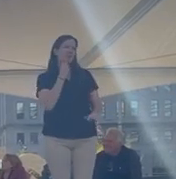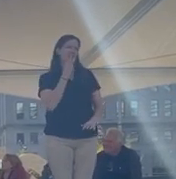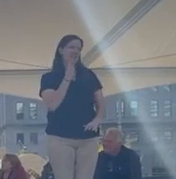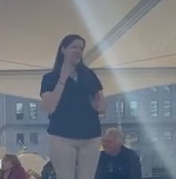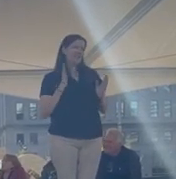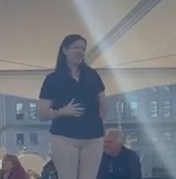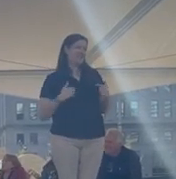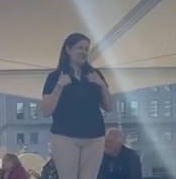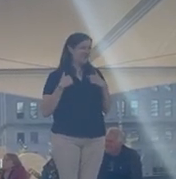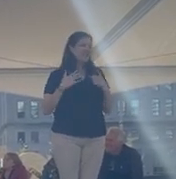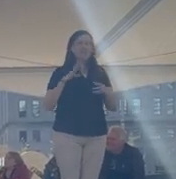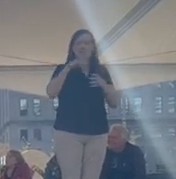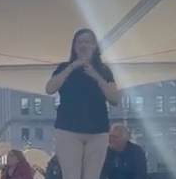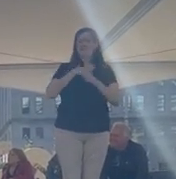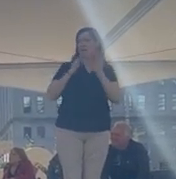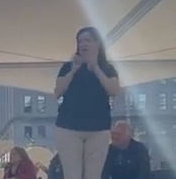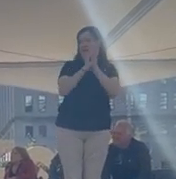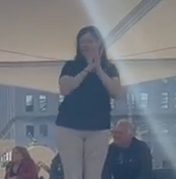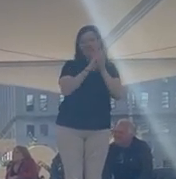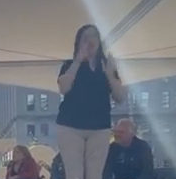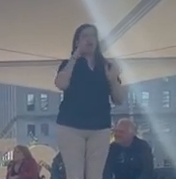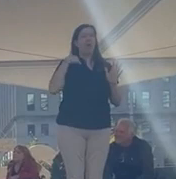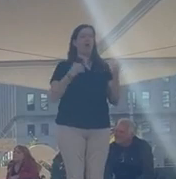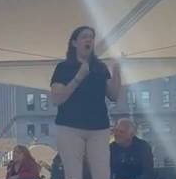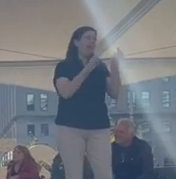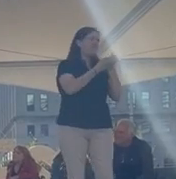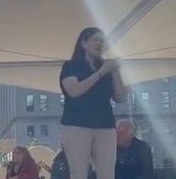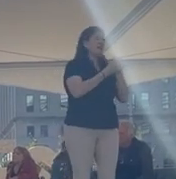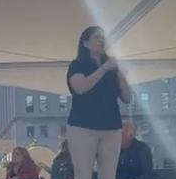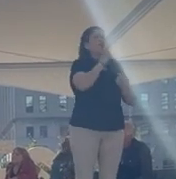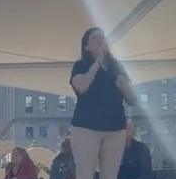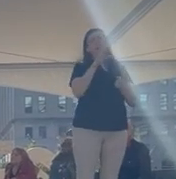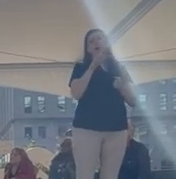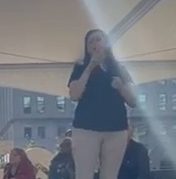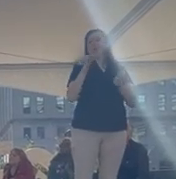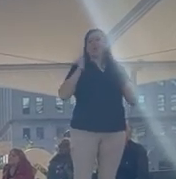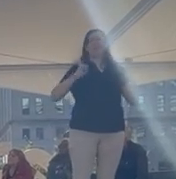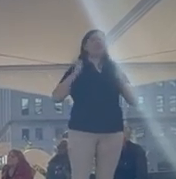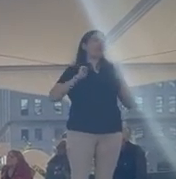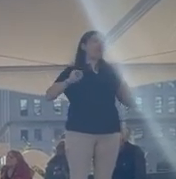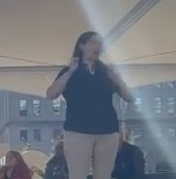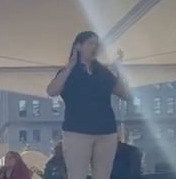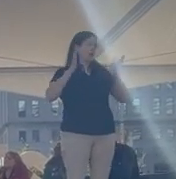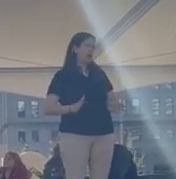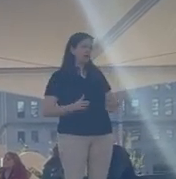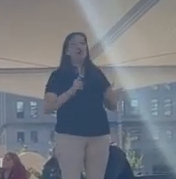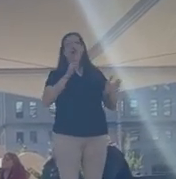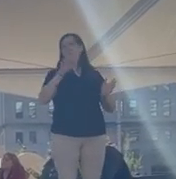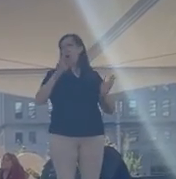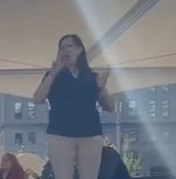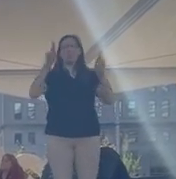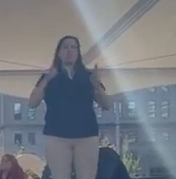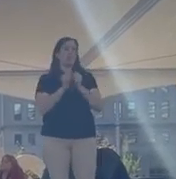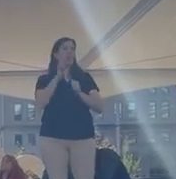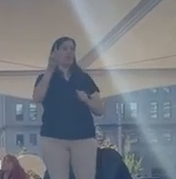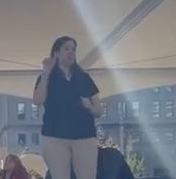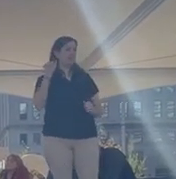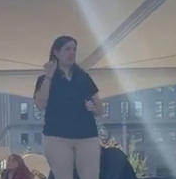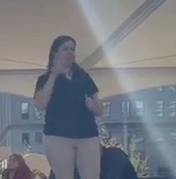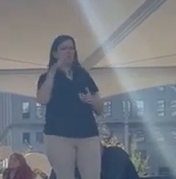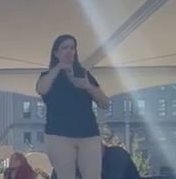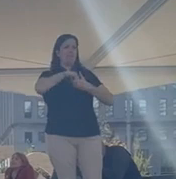Jewish. It's a part of my identity, like being an advocate or being a theater artist or being a person with a